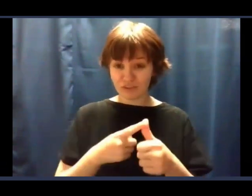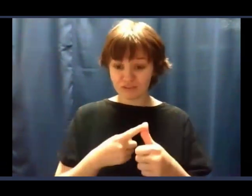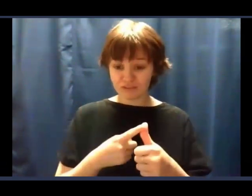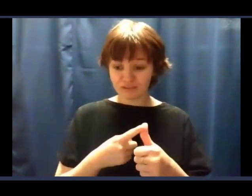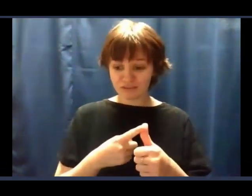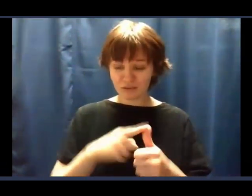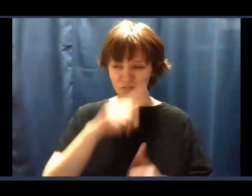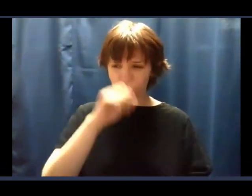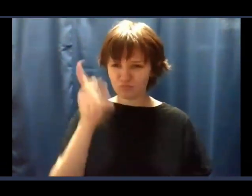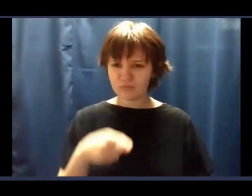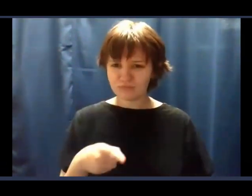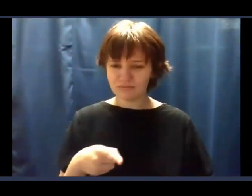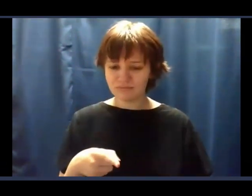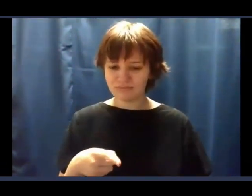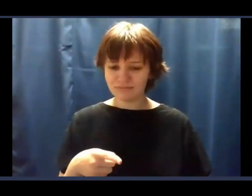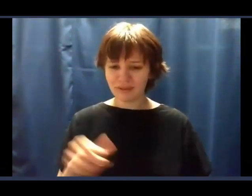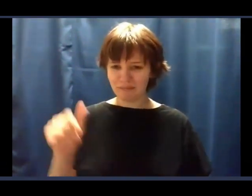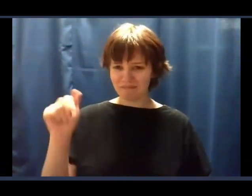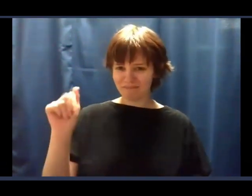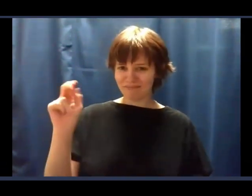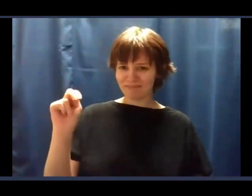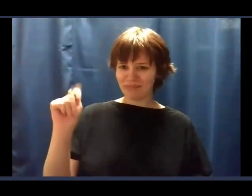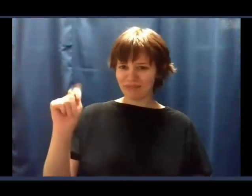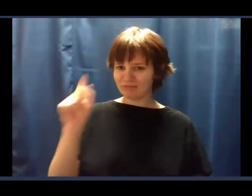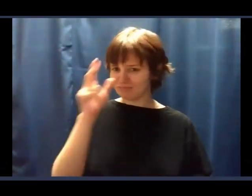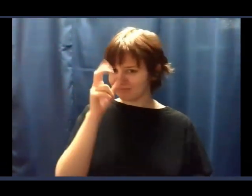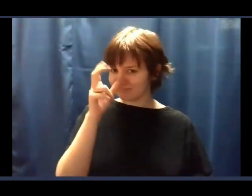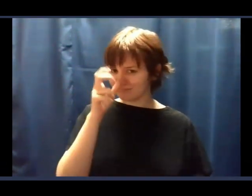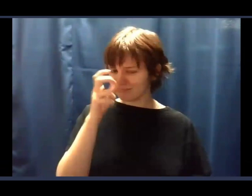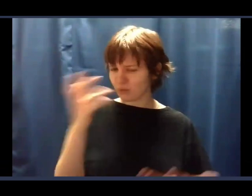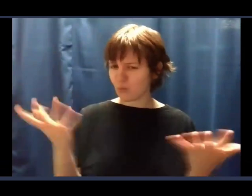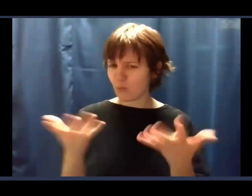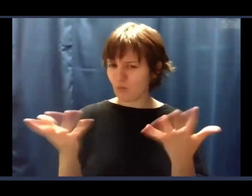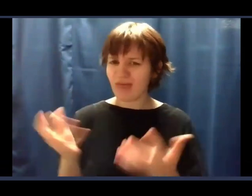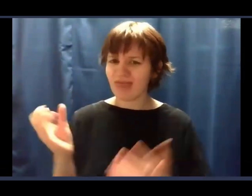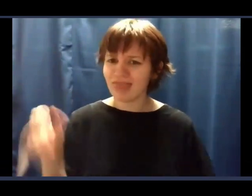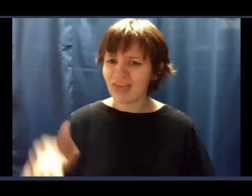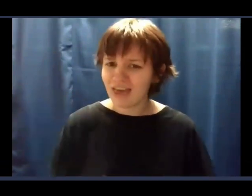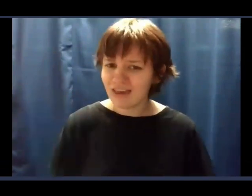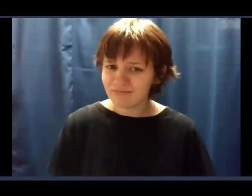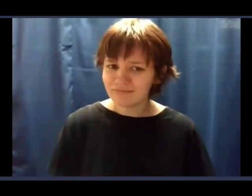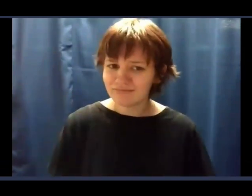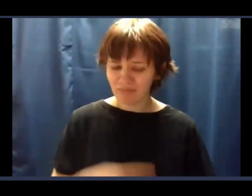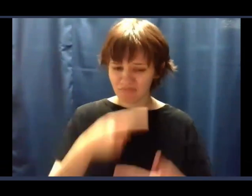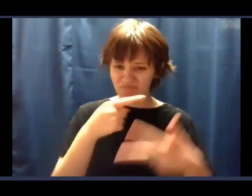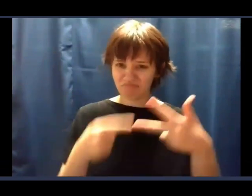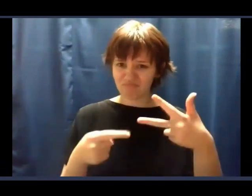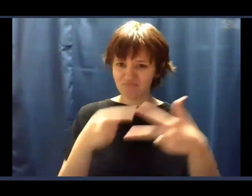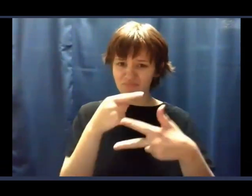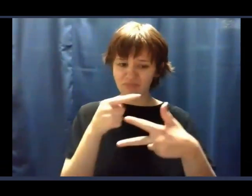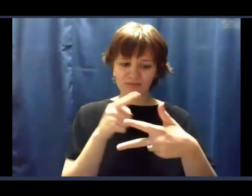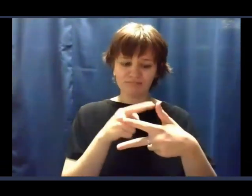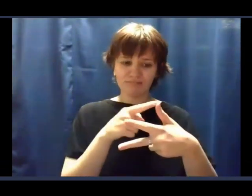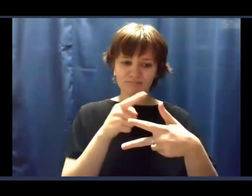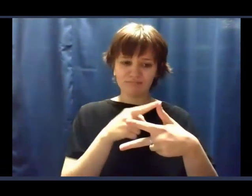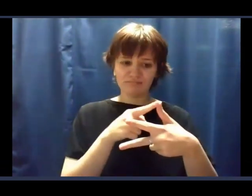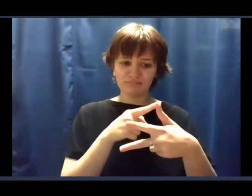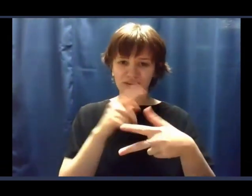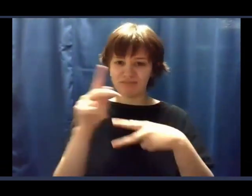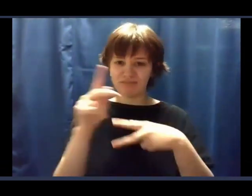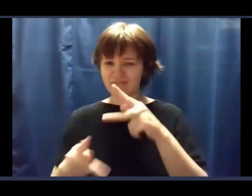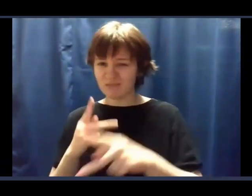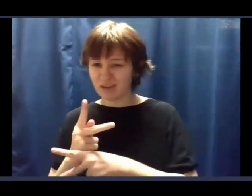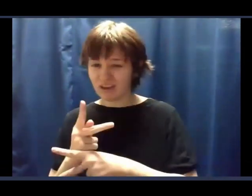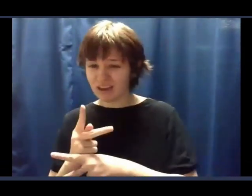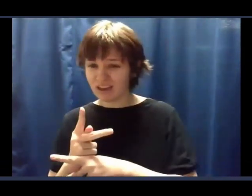there are basically three ways to look at this, I think. One is as a type of insect, then as an individual, and